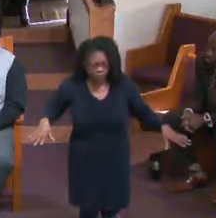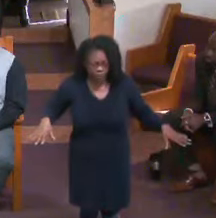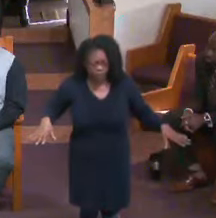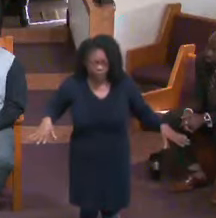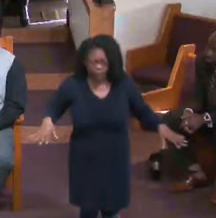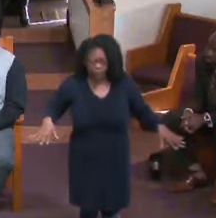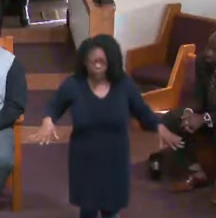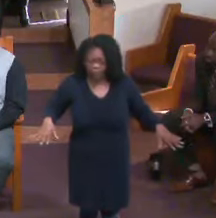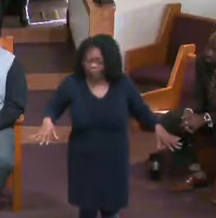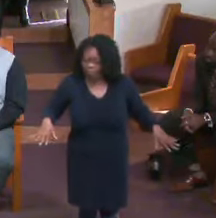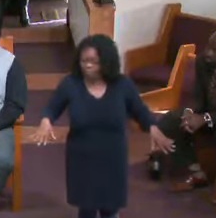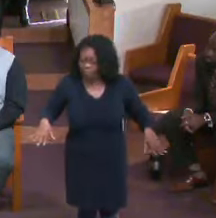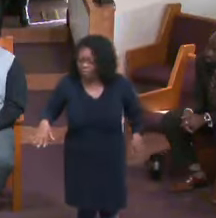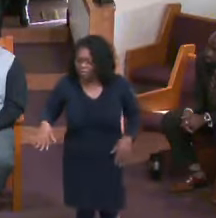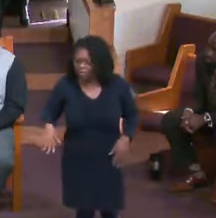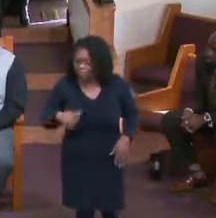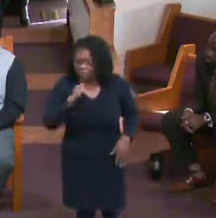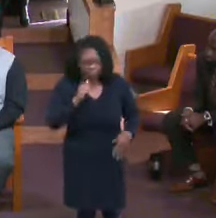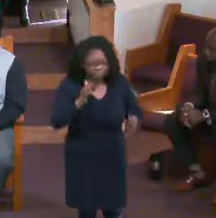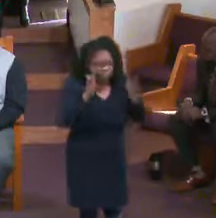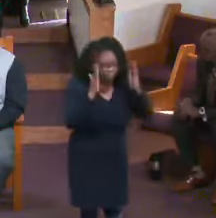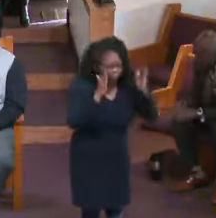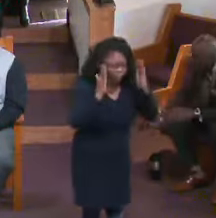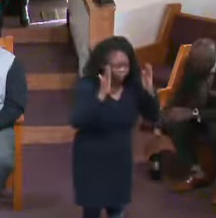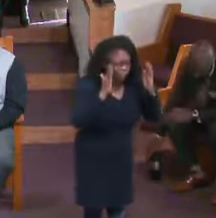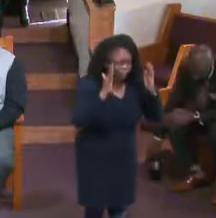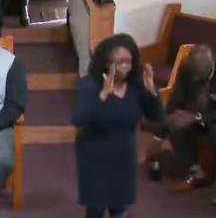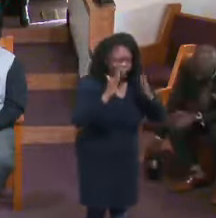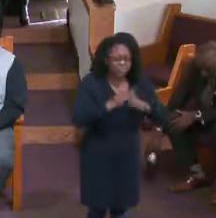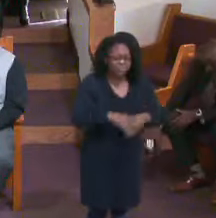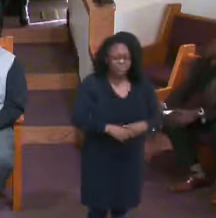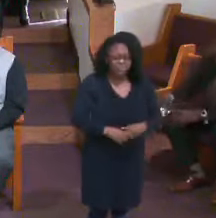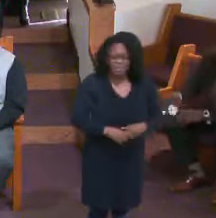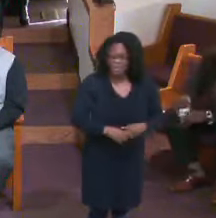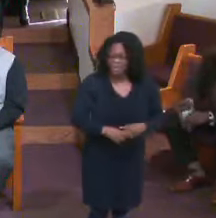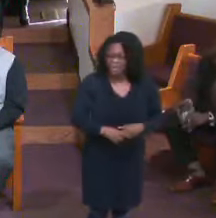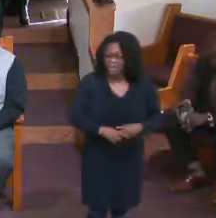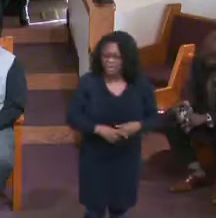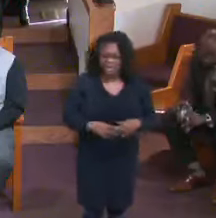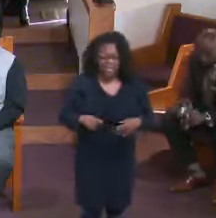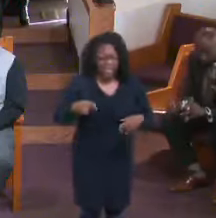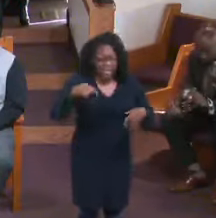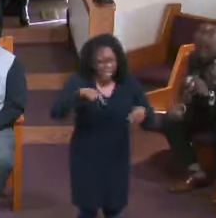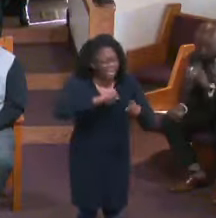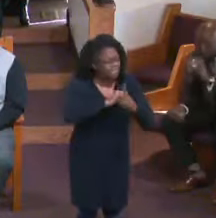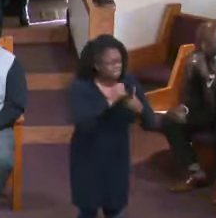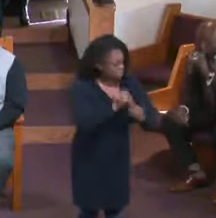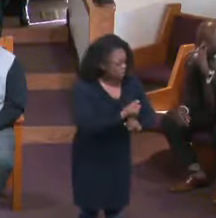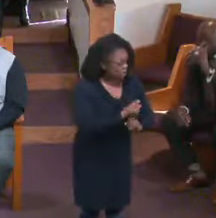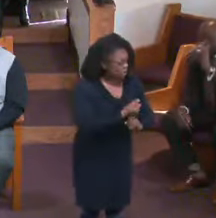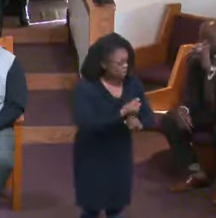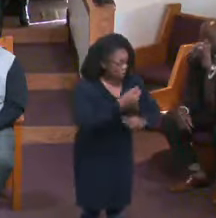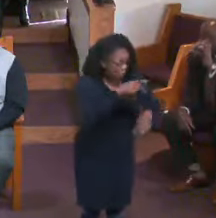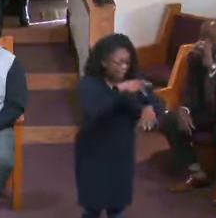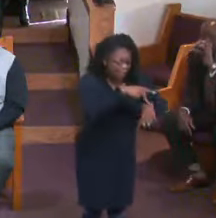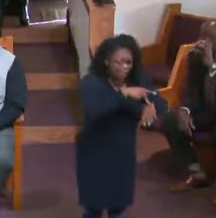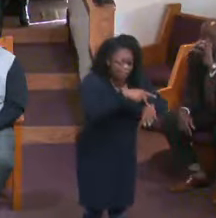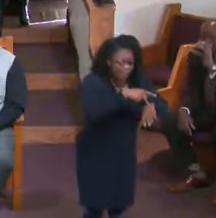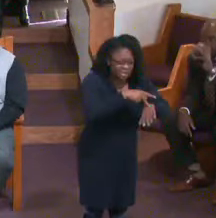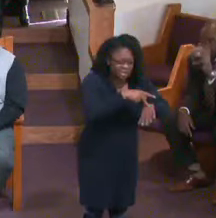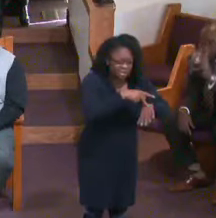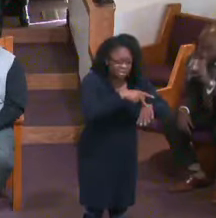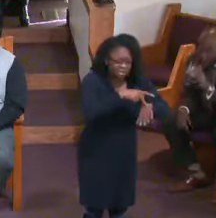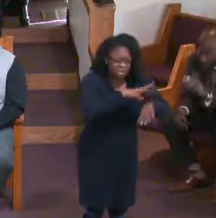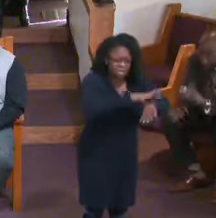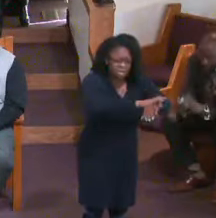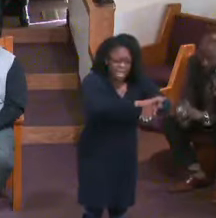Okay, y'all was watching that Baltimore game last night. Watch this now. In this situation, Peter was